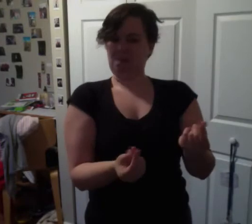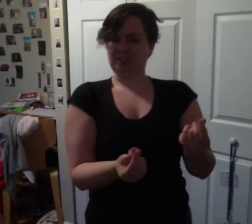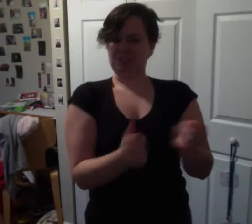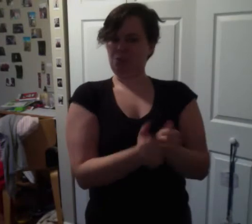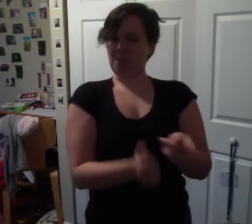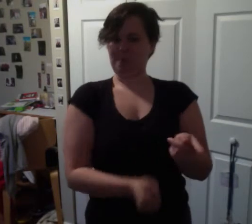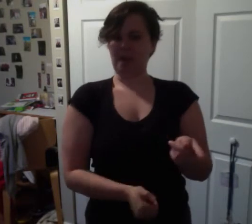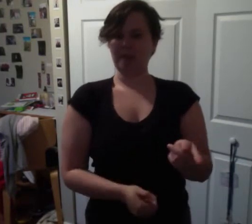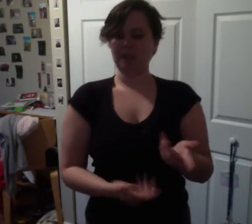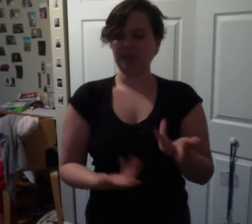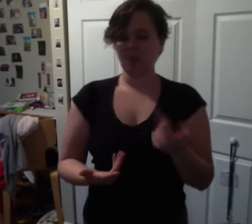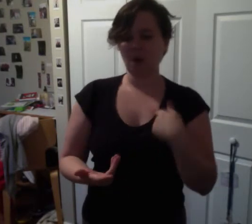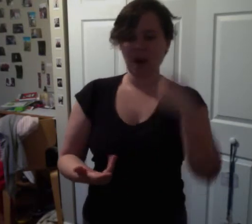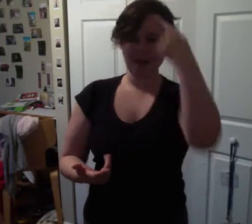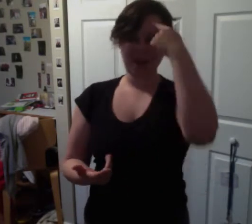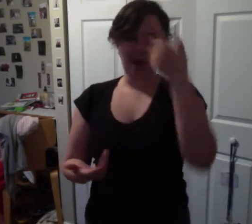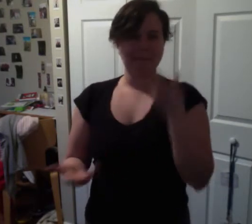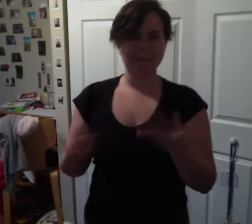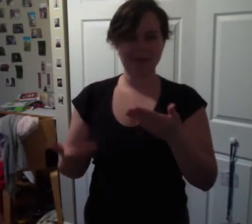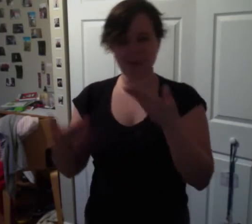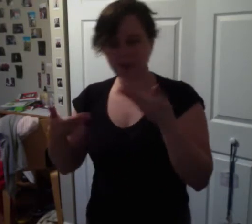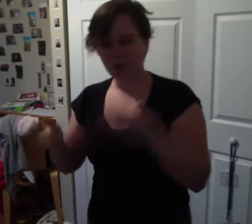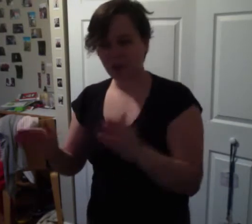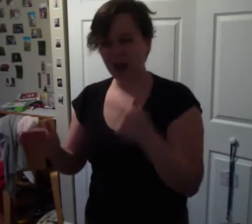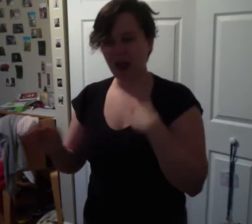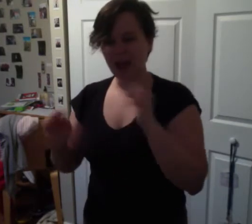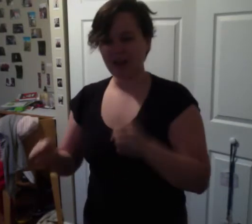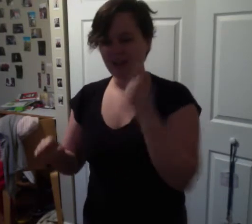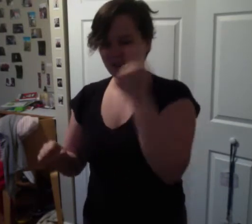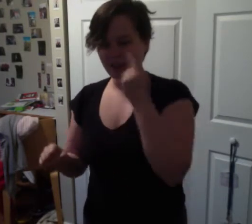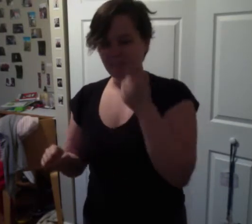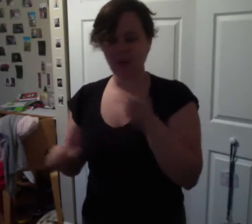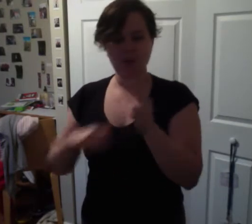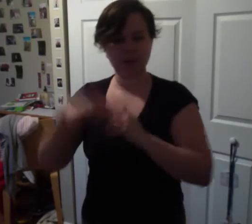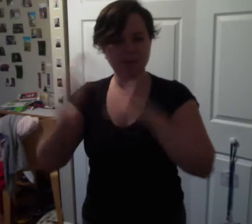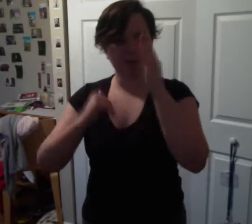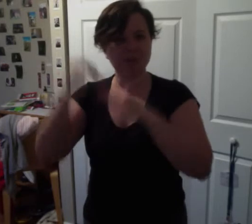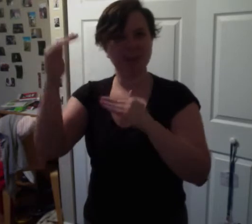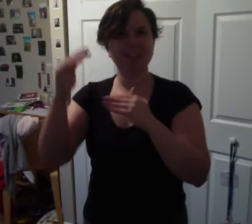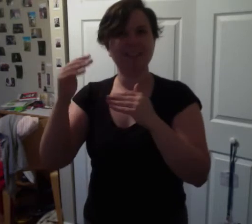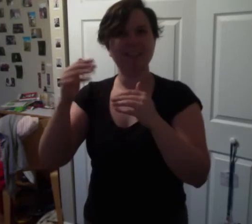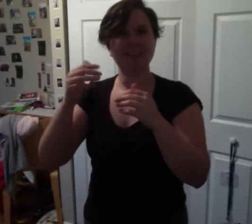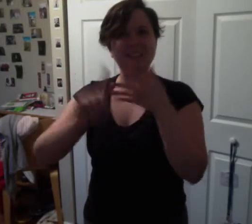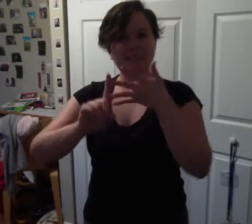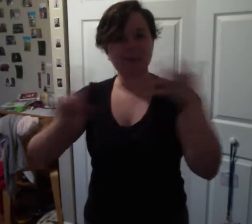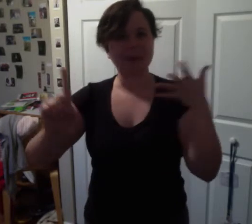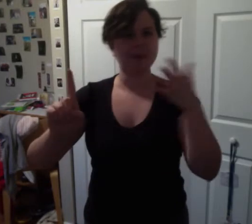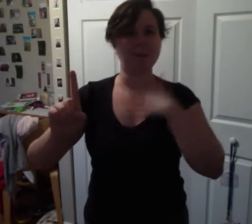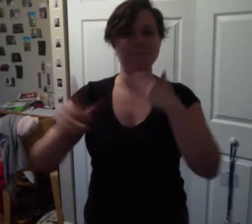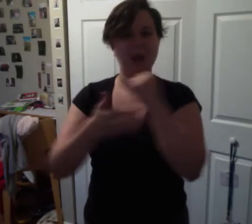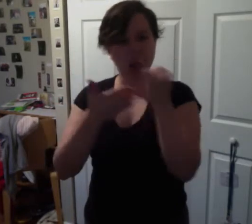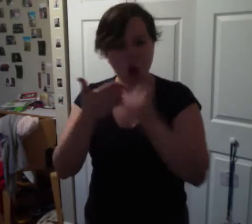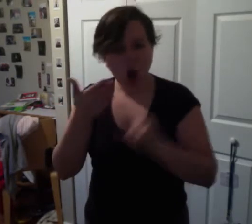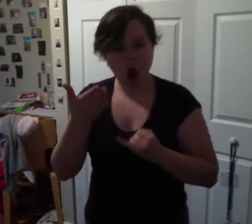extension or an expansion of my artistic practice? And that if I was thinking along with other creatives, architects,